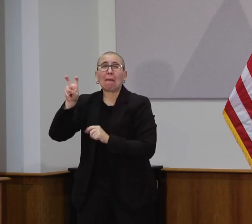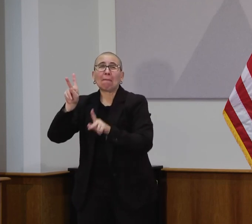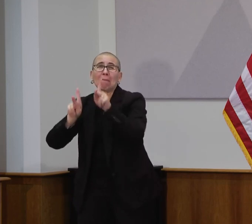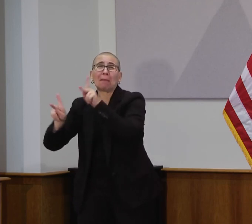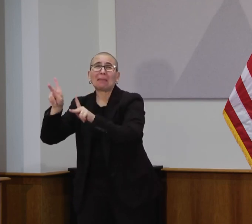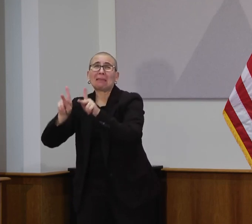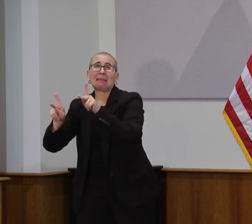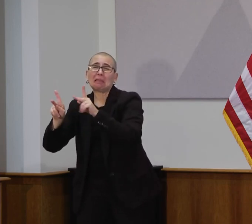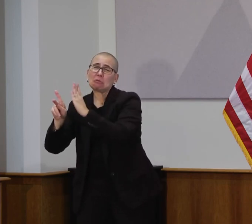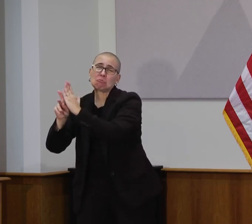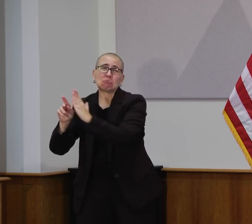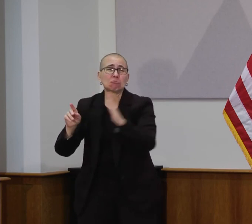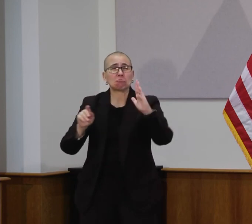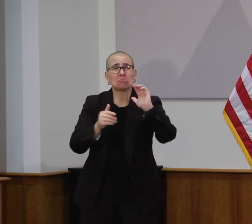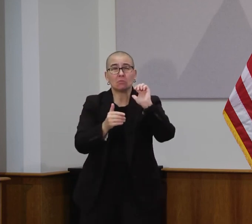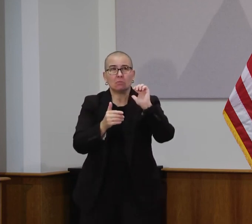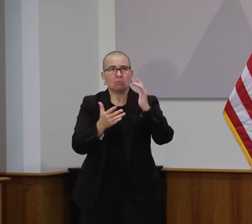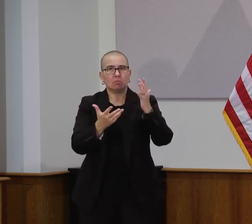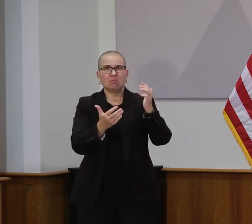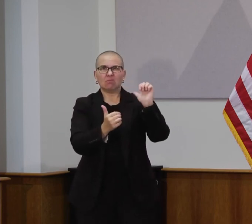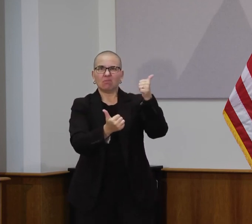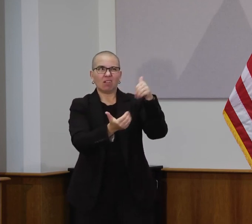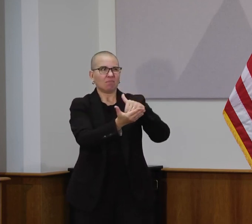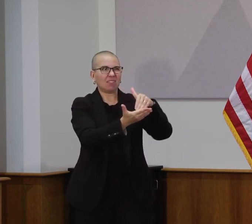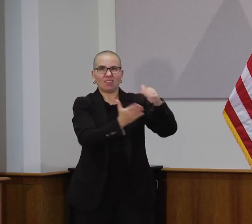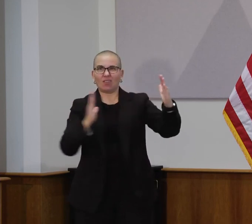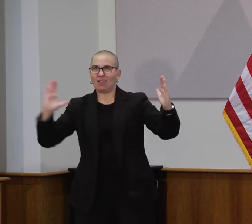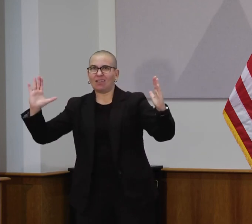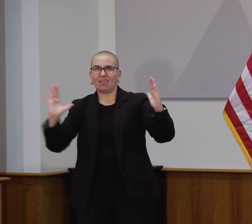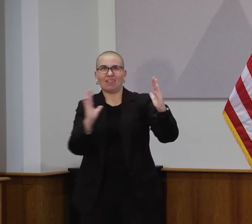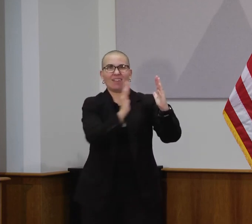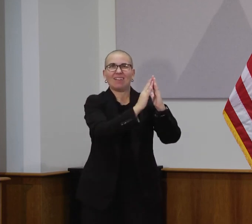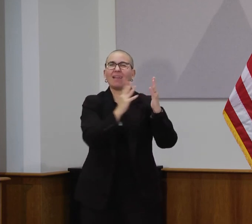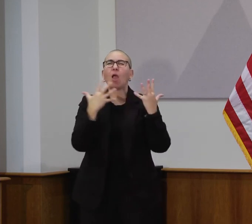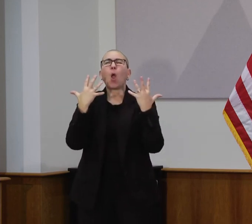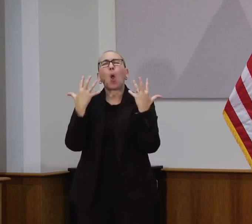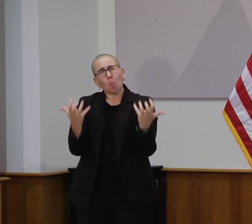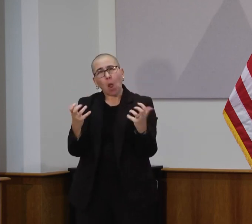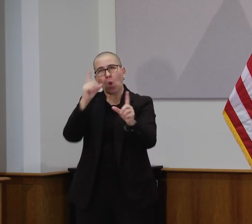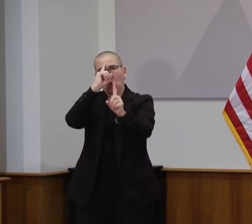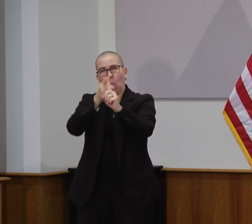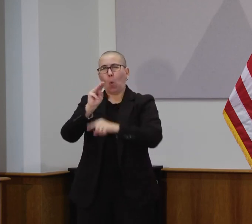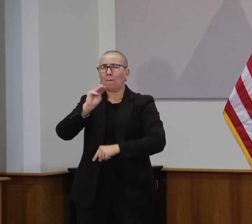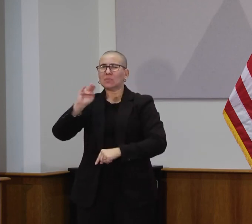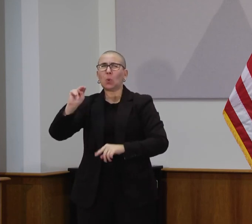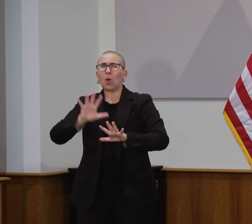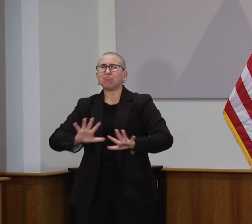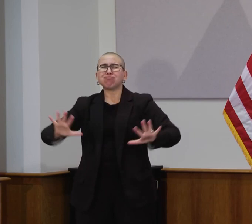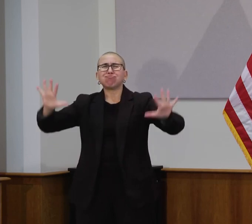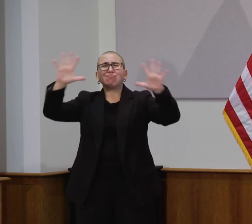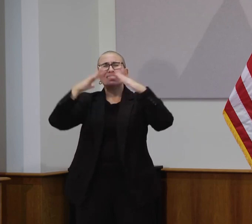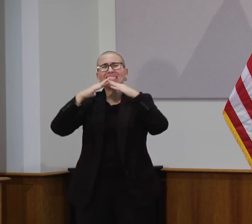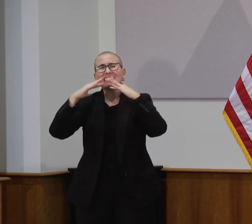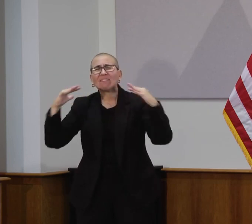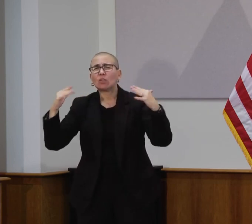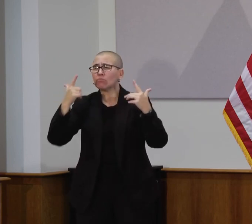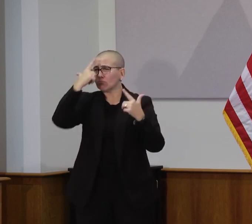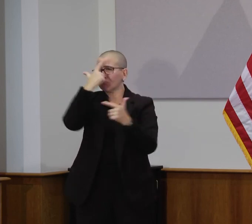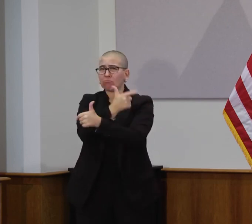commonalities, and the places that do the best are the places that find that great diversity to be a strength, and places where